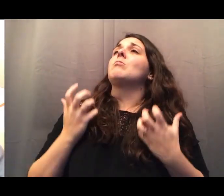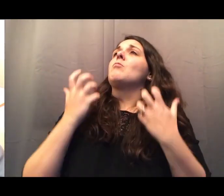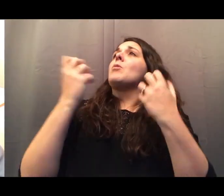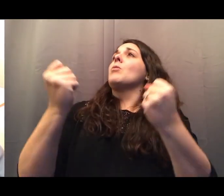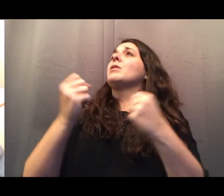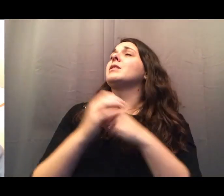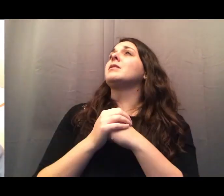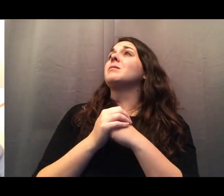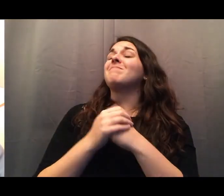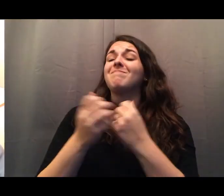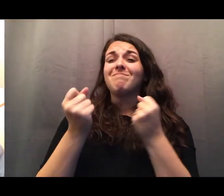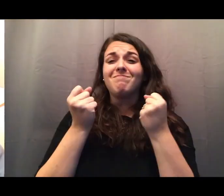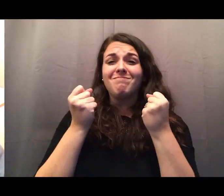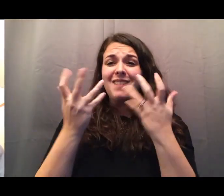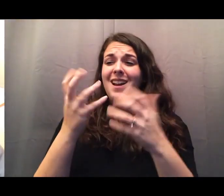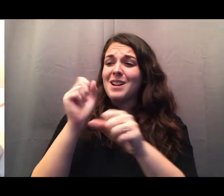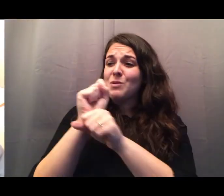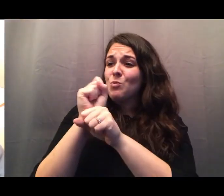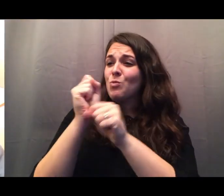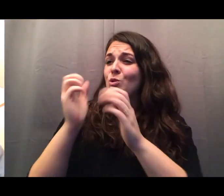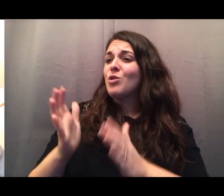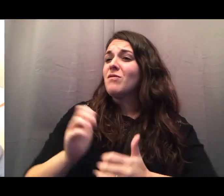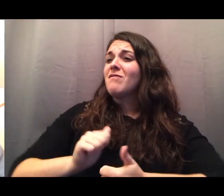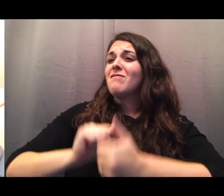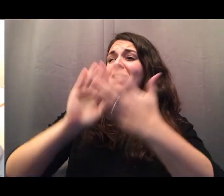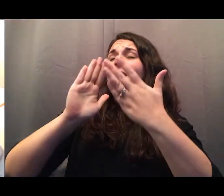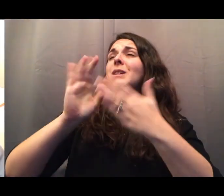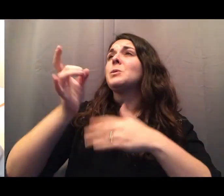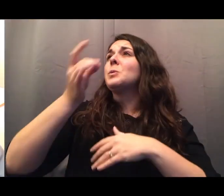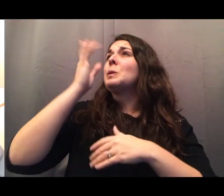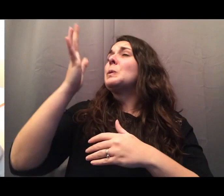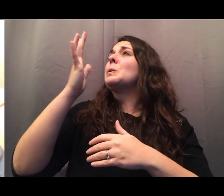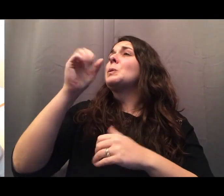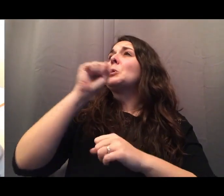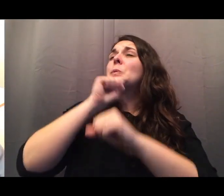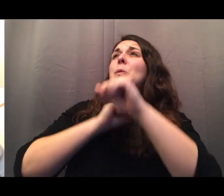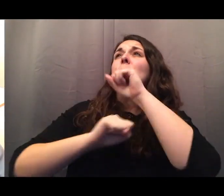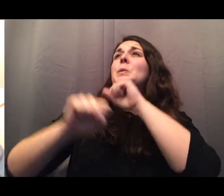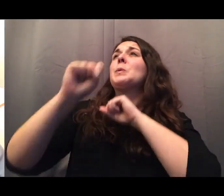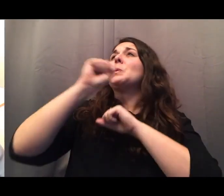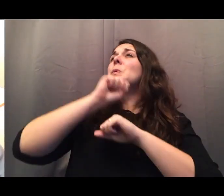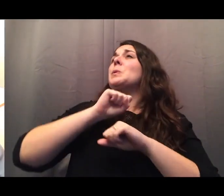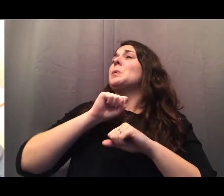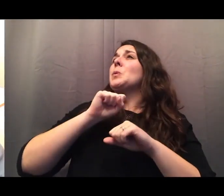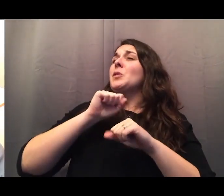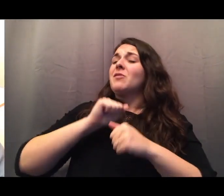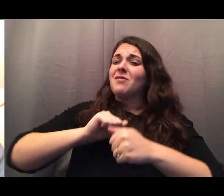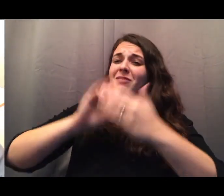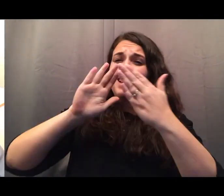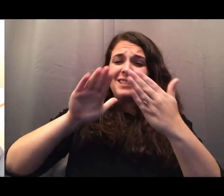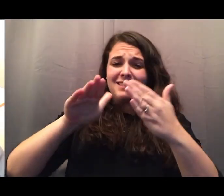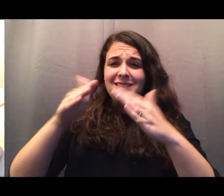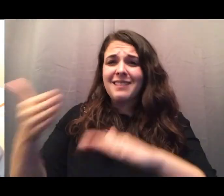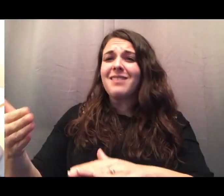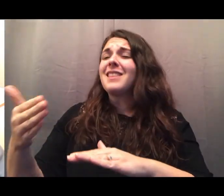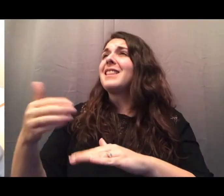pray, Lord, some of them are going through very difficult times, even facing deaths,